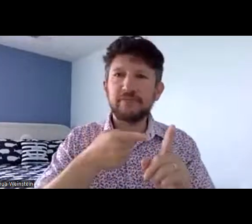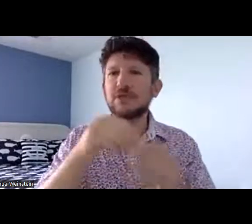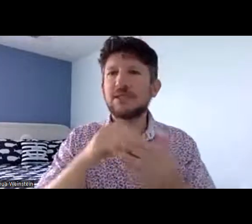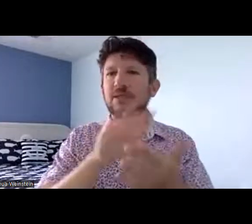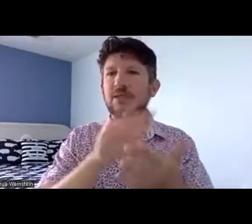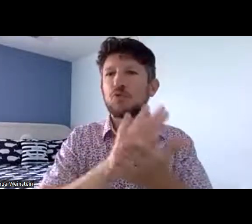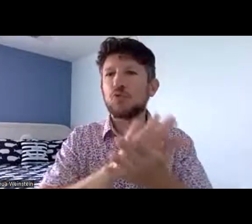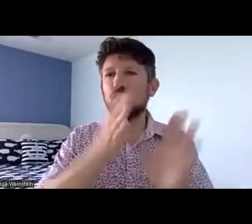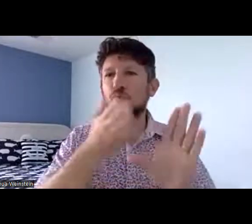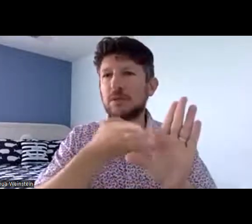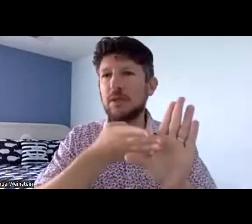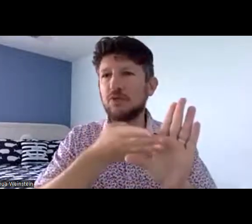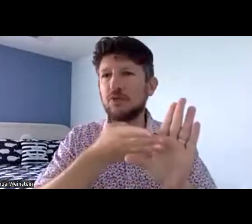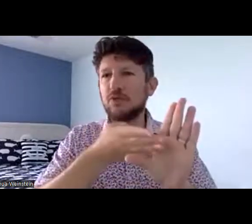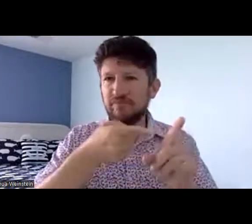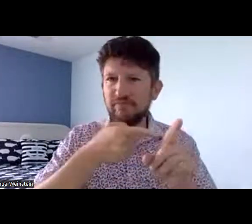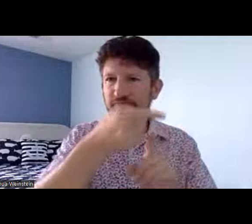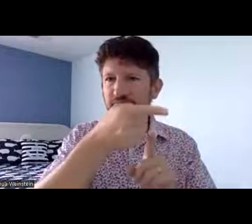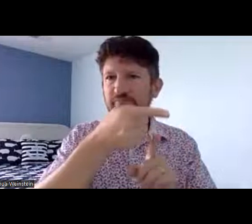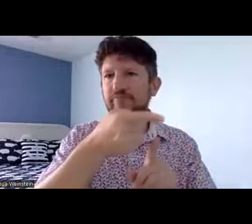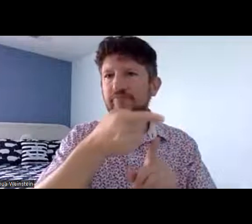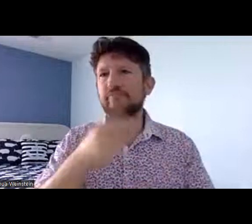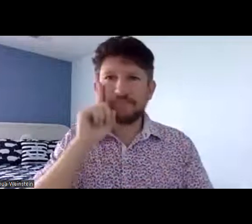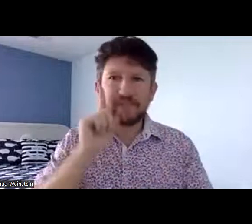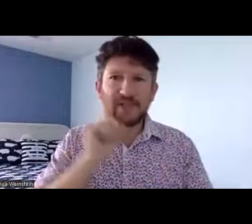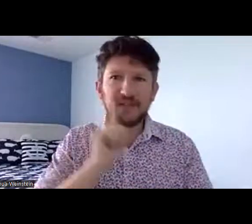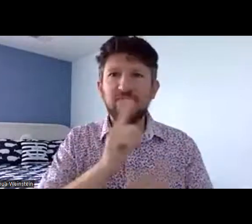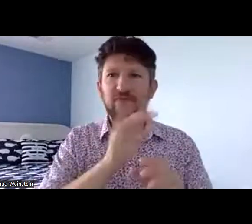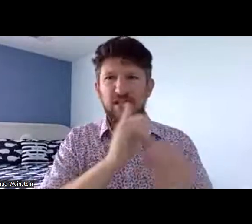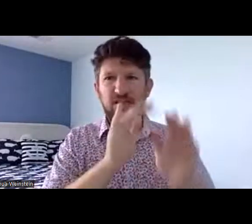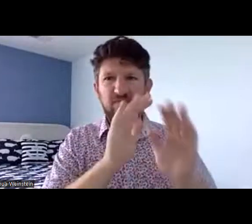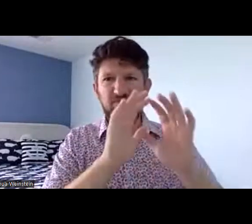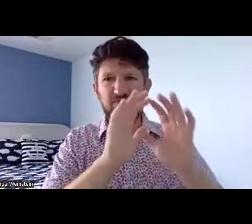University with my major or my specialty in school psychology